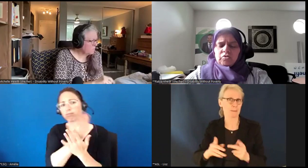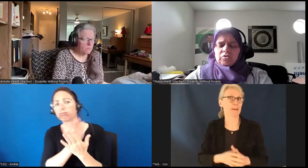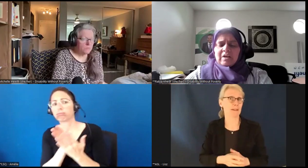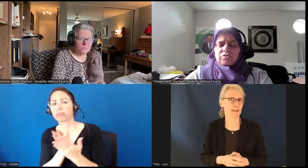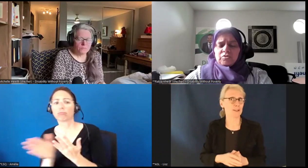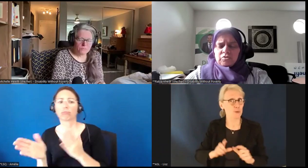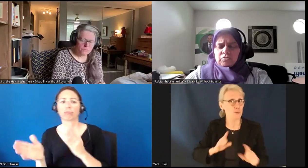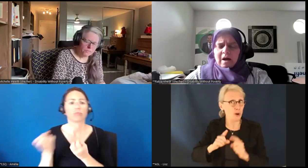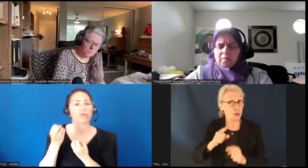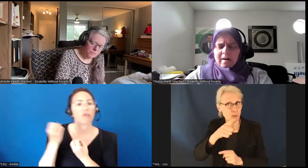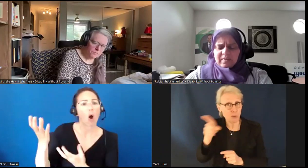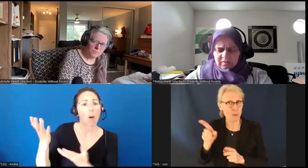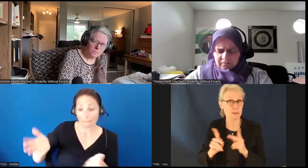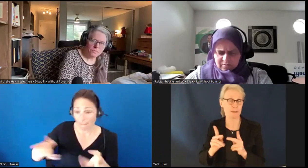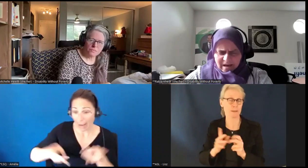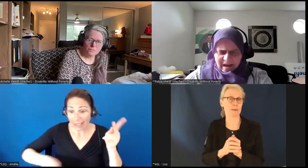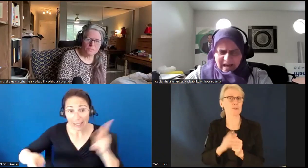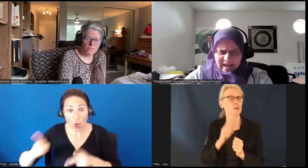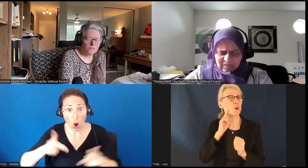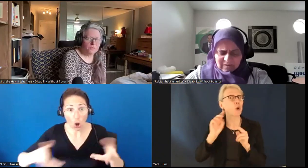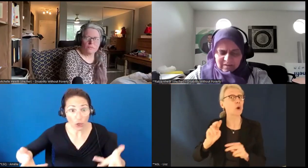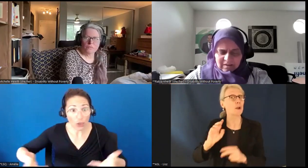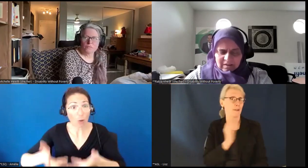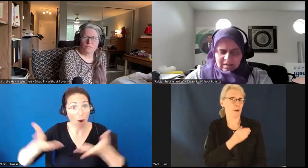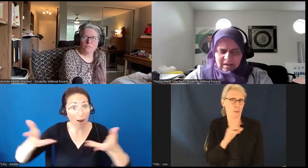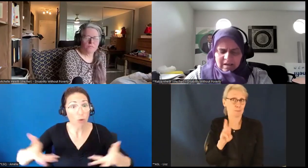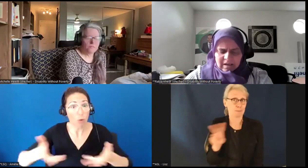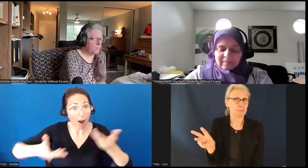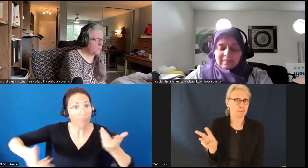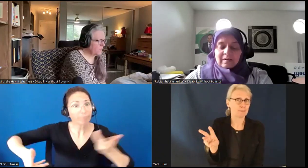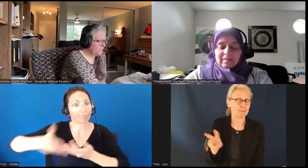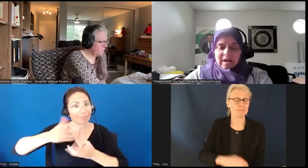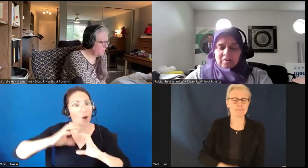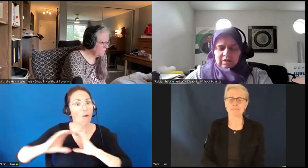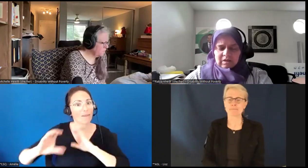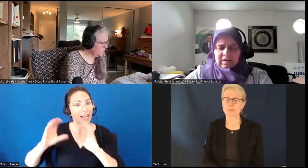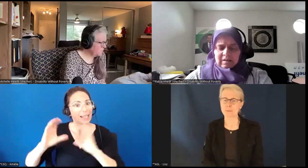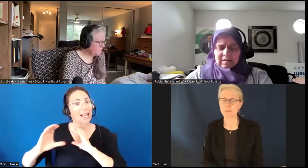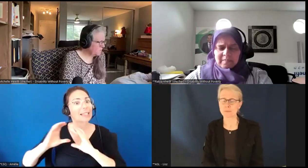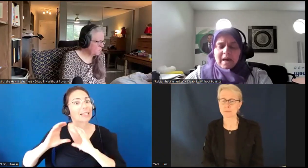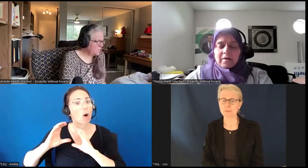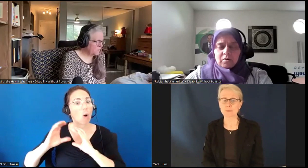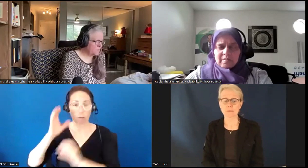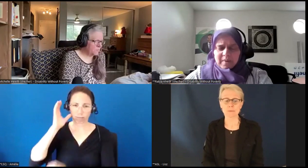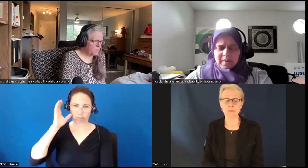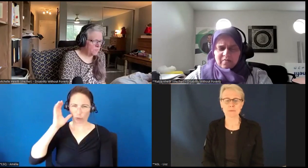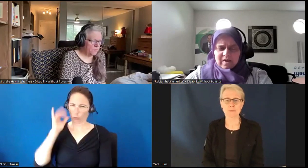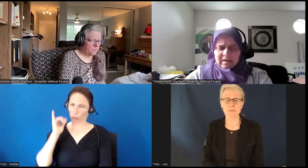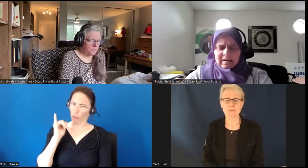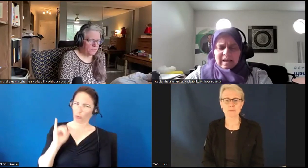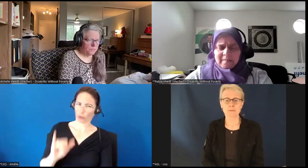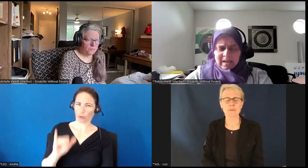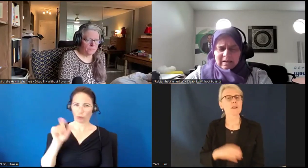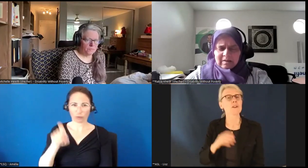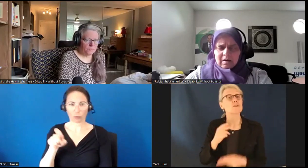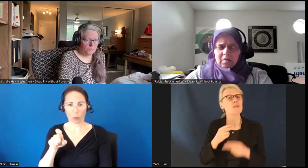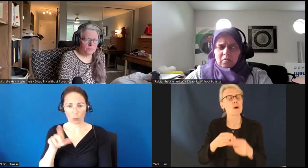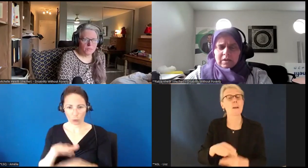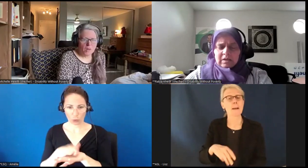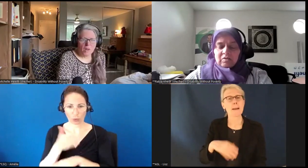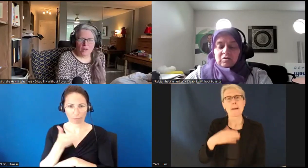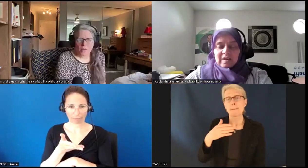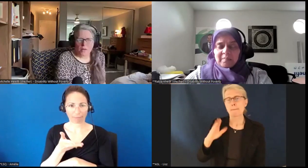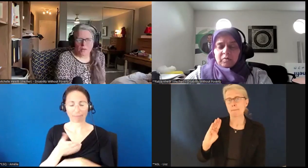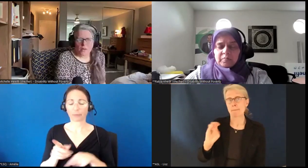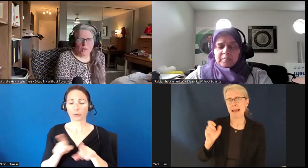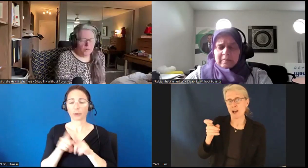So stay tuned to our website for that. And that's essentially the Better the Benefit campaign. We